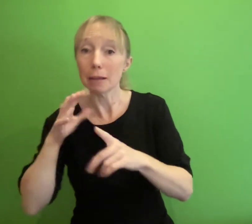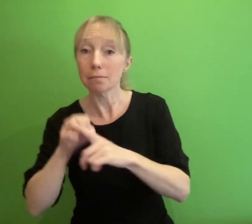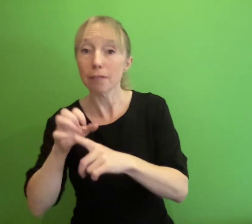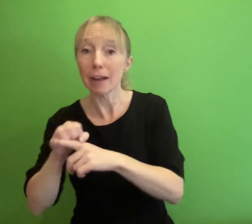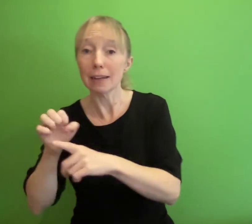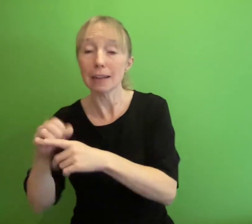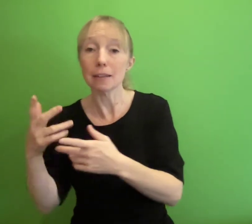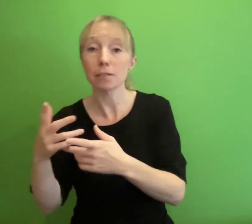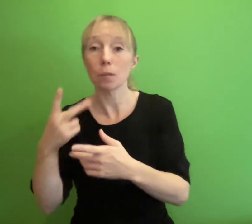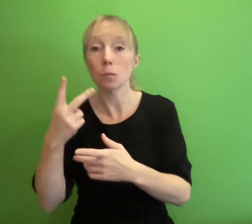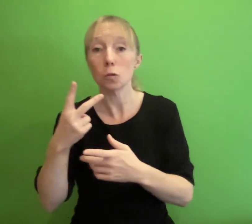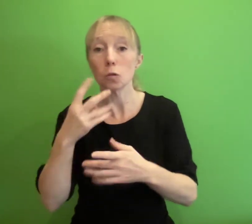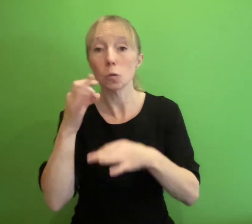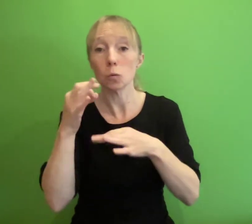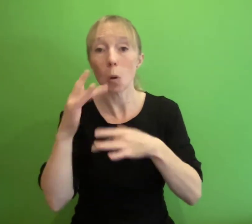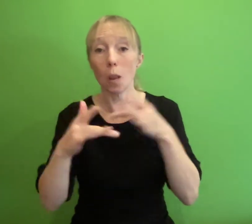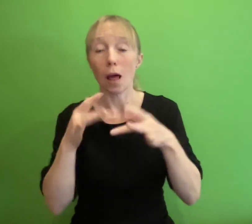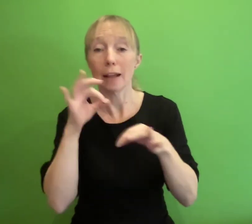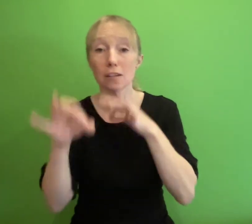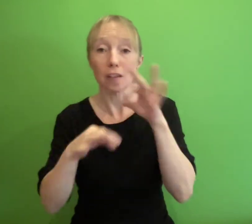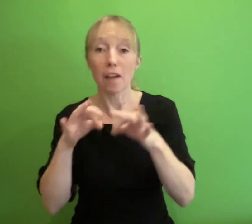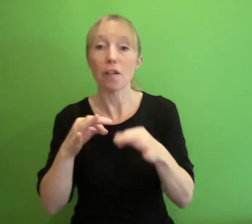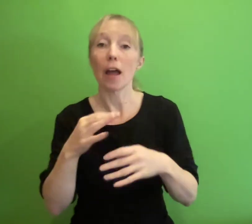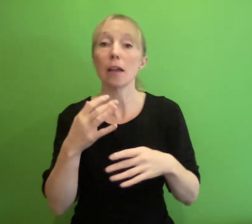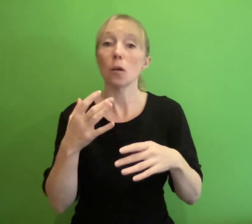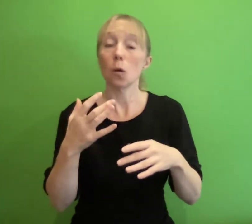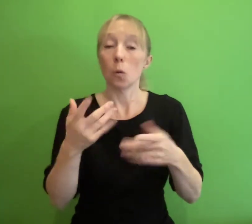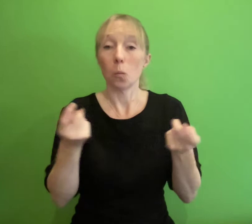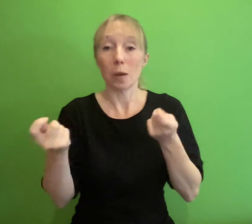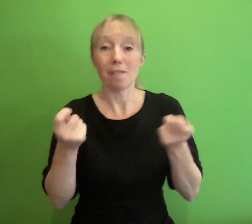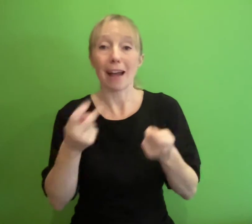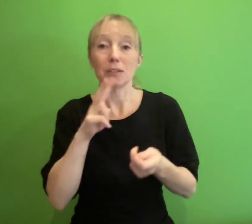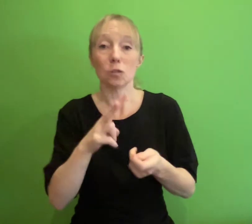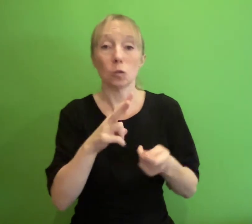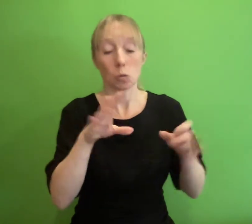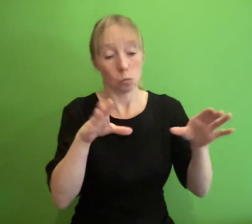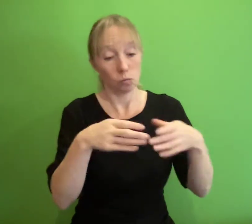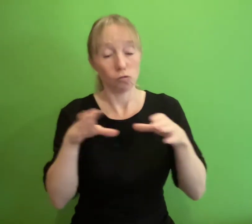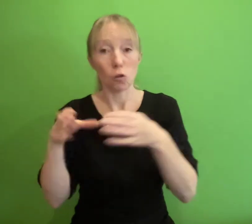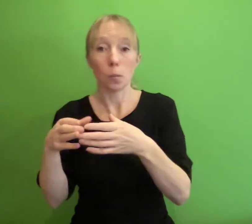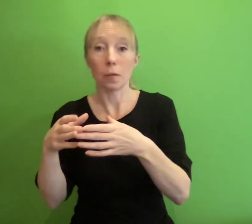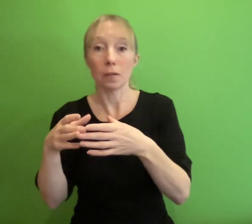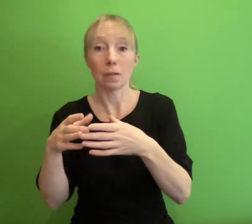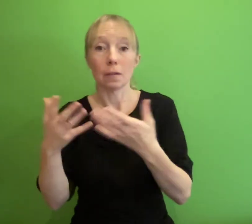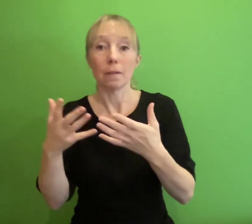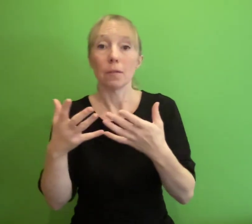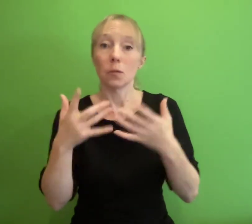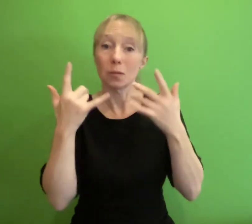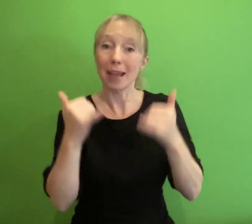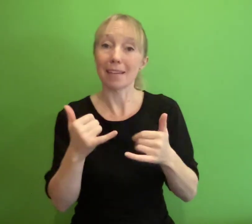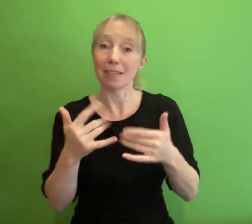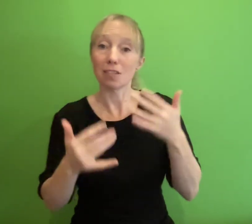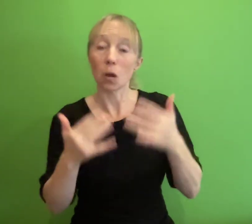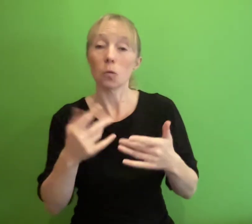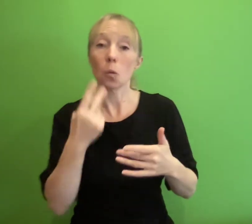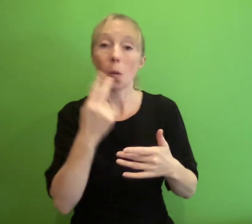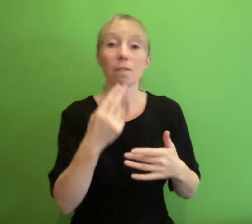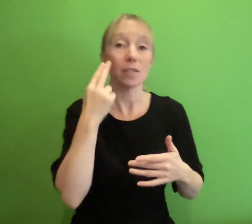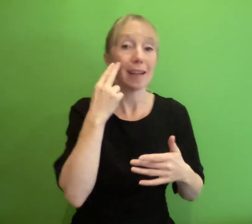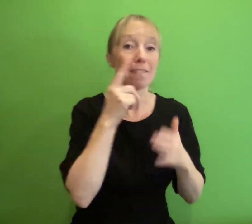2 qualitative focus groups to test these results, one for deaf and disabled writers and creative producers, and one